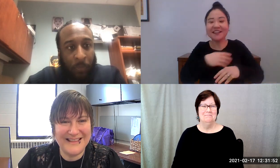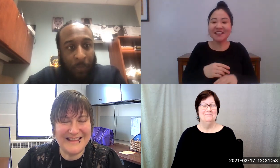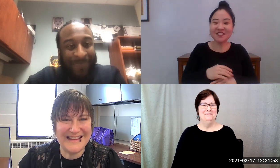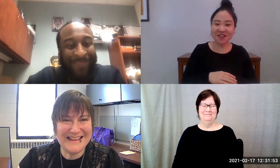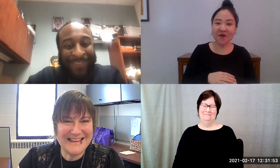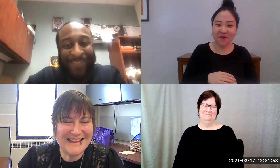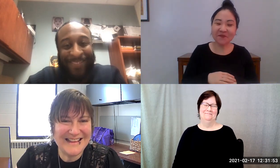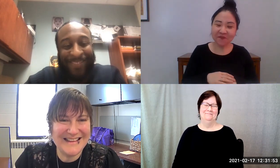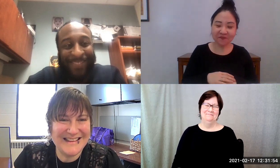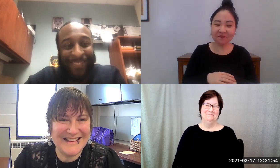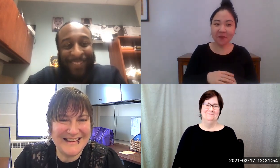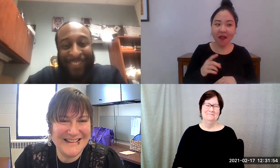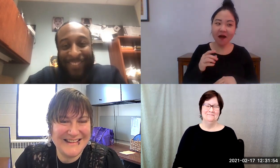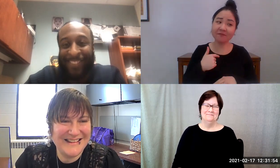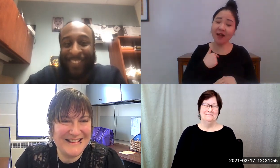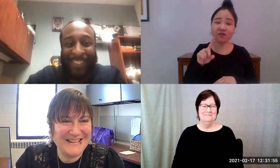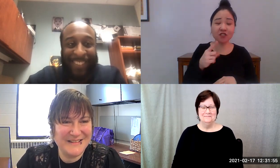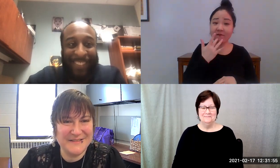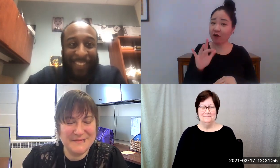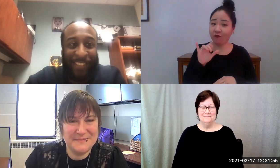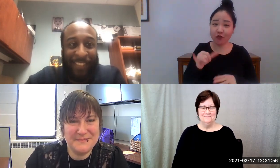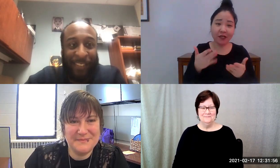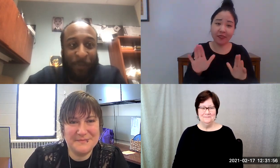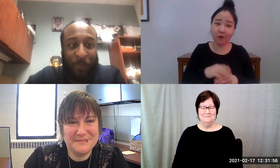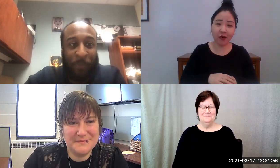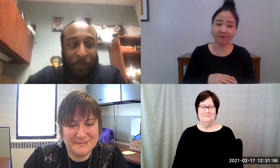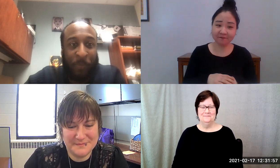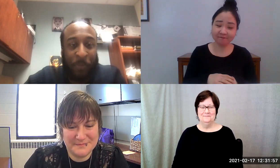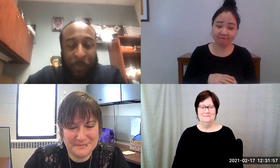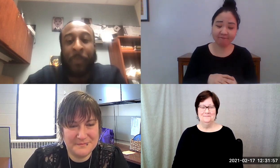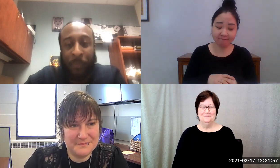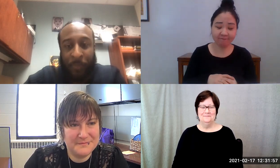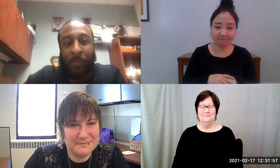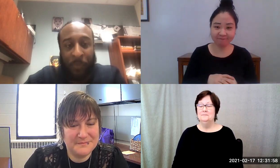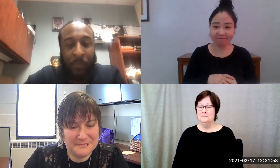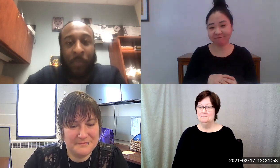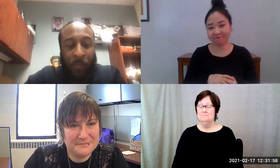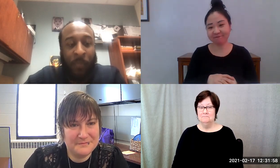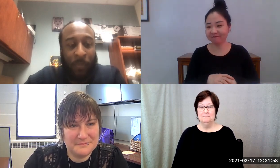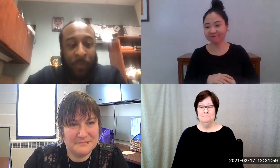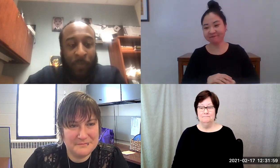there. So I've just been very fortunate that way.